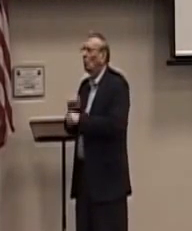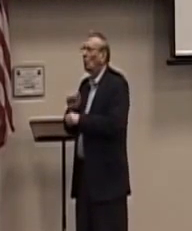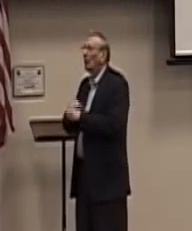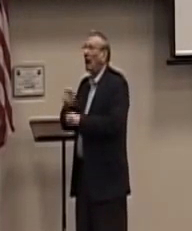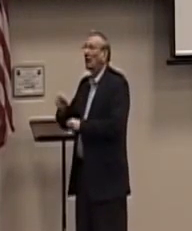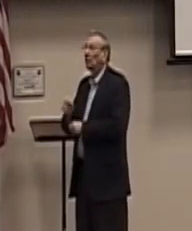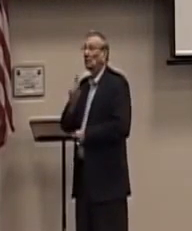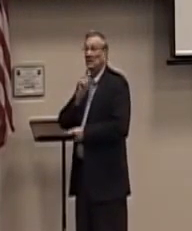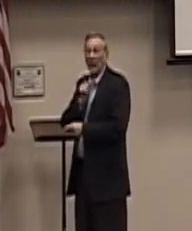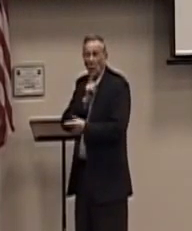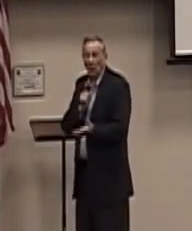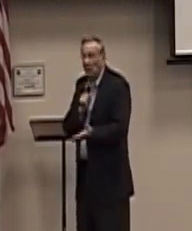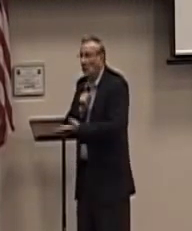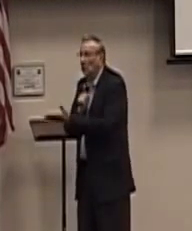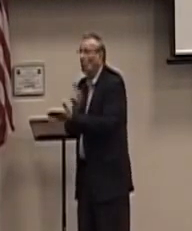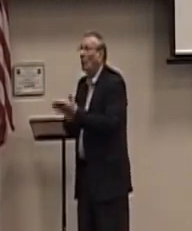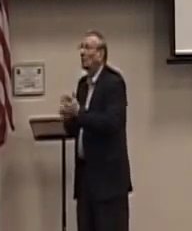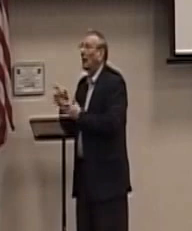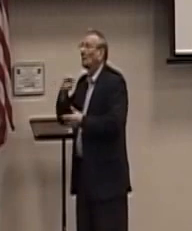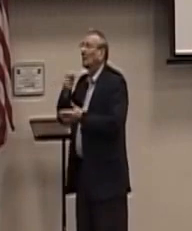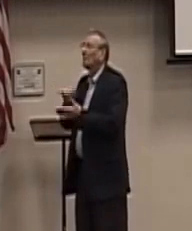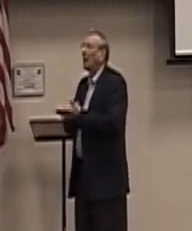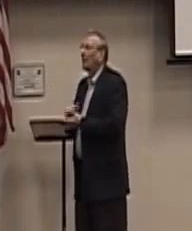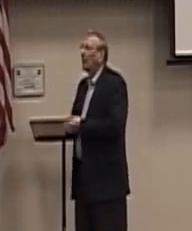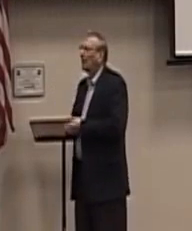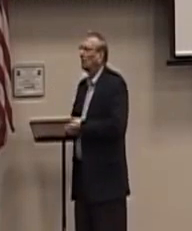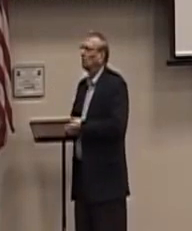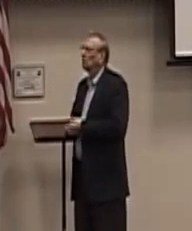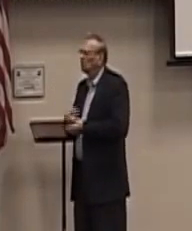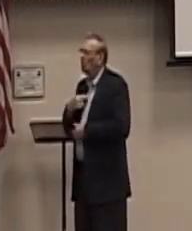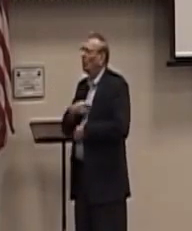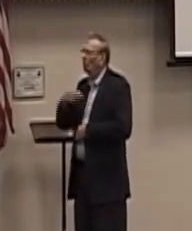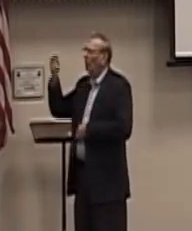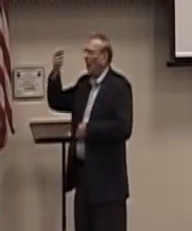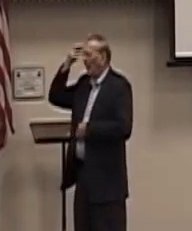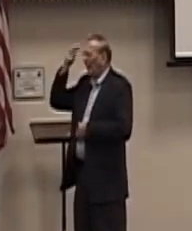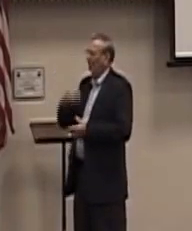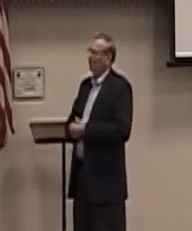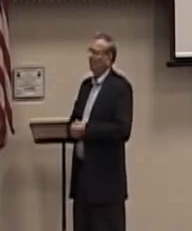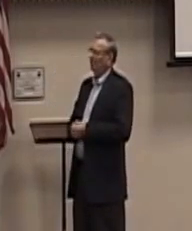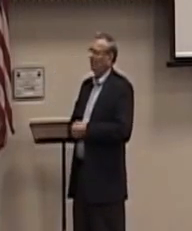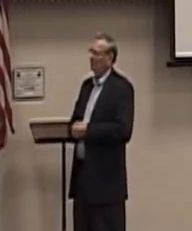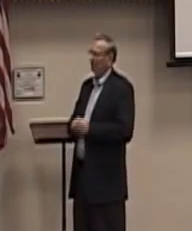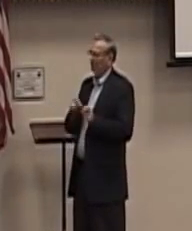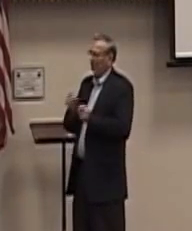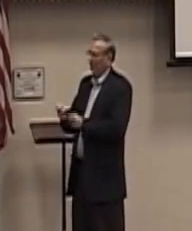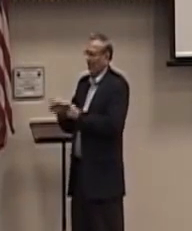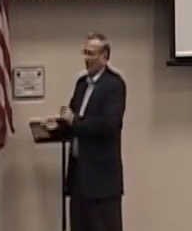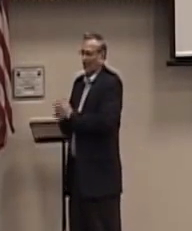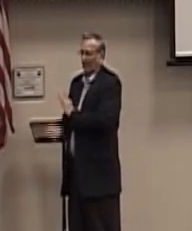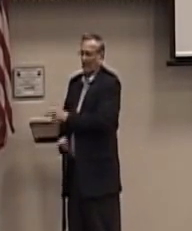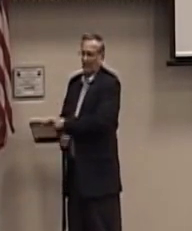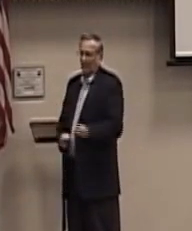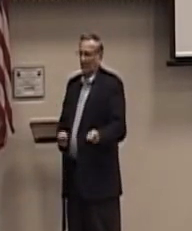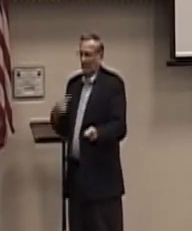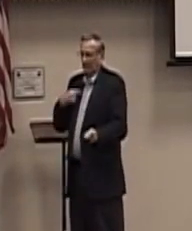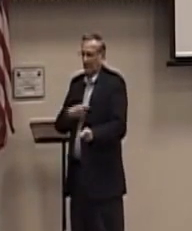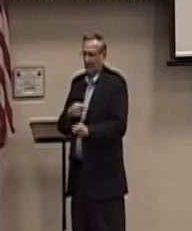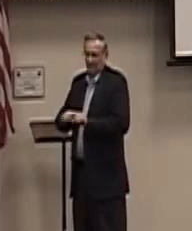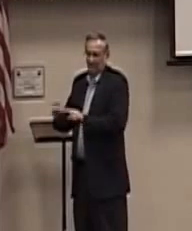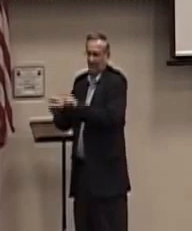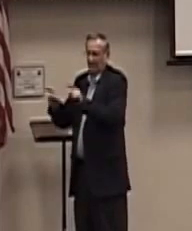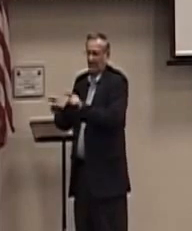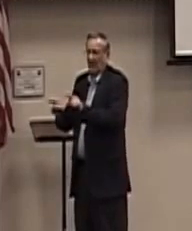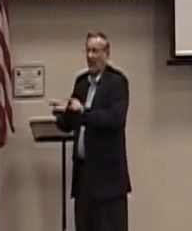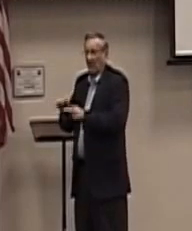your singleness? What does the Bible say about that? And so we realize that giftedness plays a part in how and where perhaps we're going to